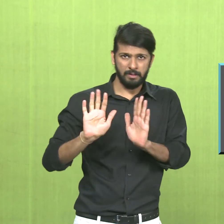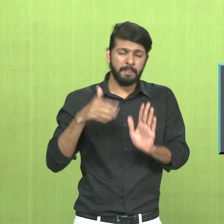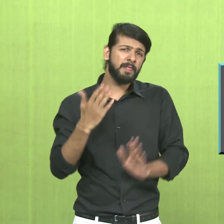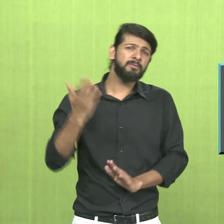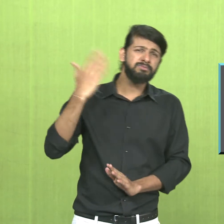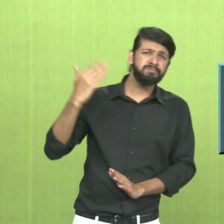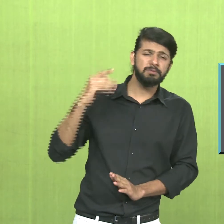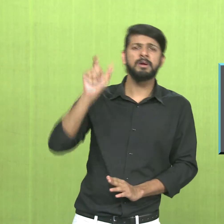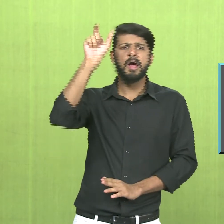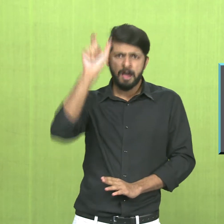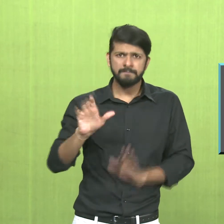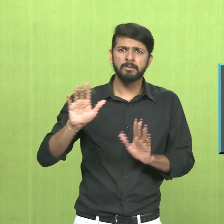Paritosh Sen is